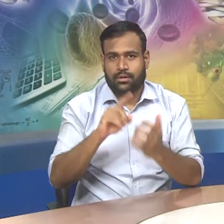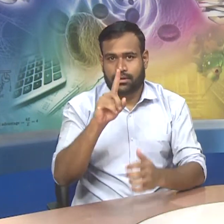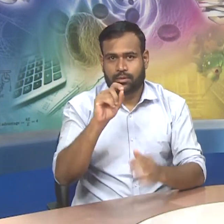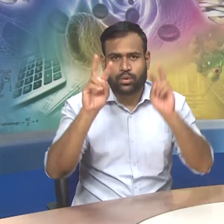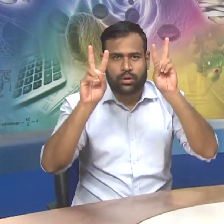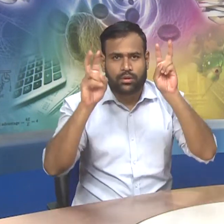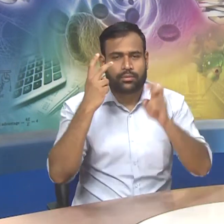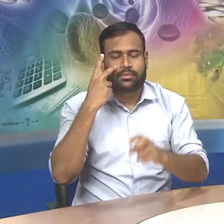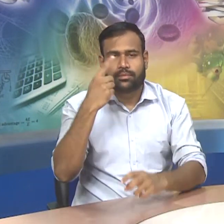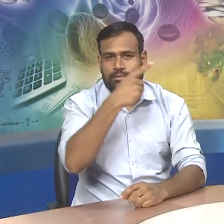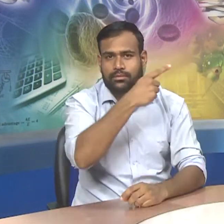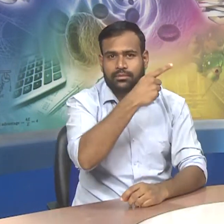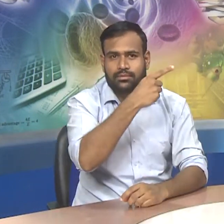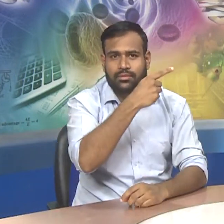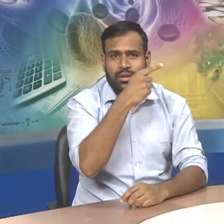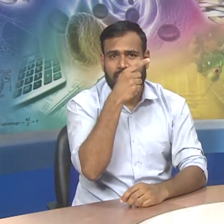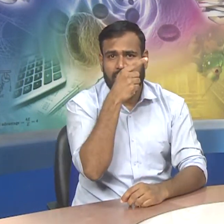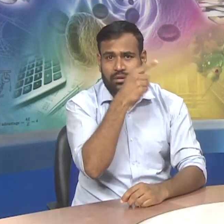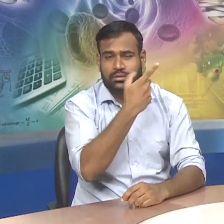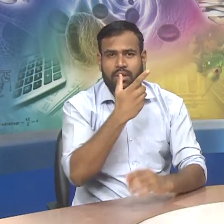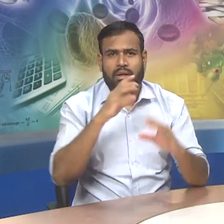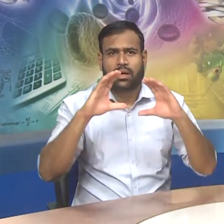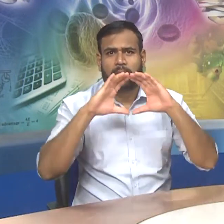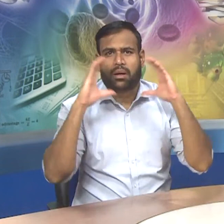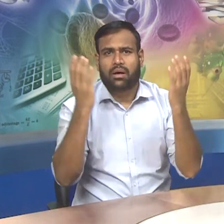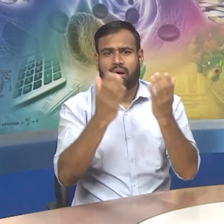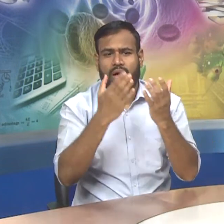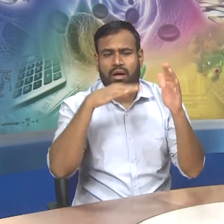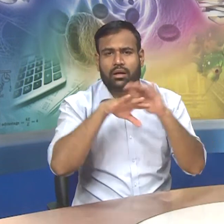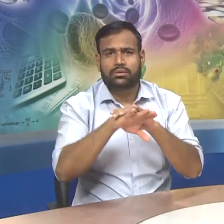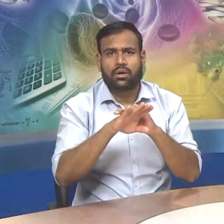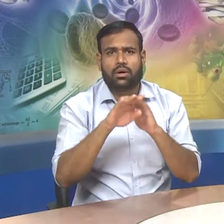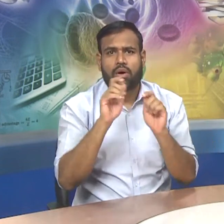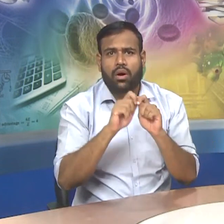medium. We will be doing lesson number 10.